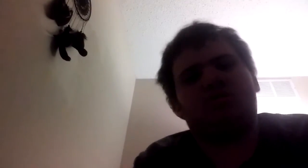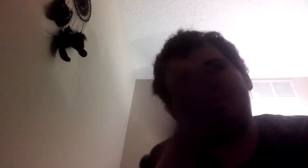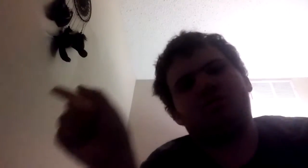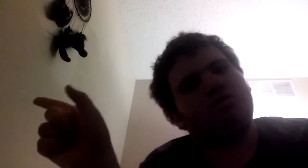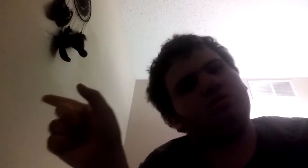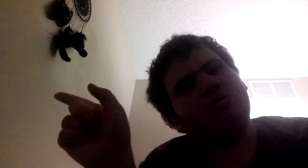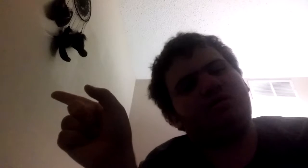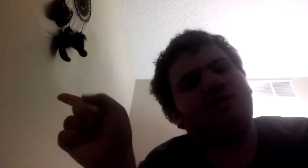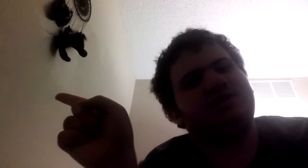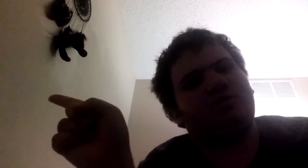called Five Nights at Eve's World,